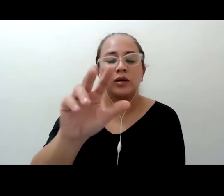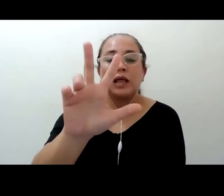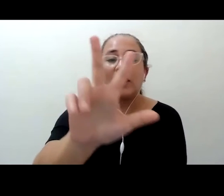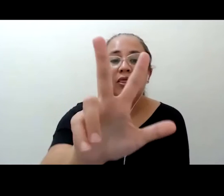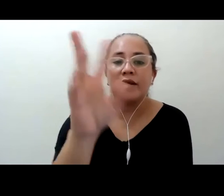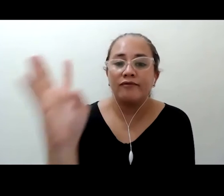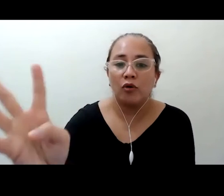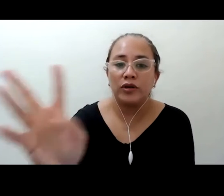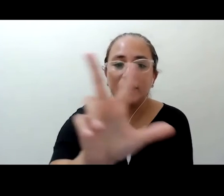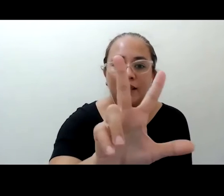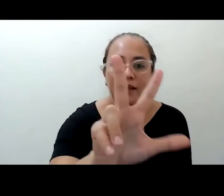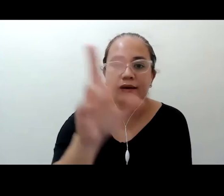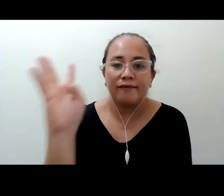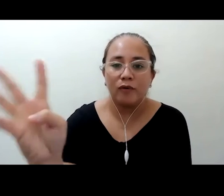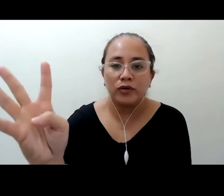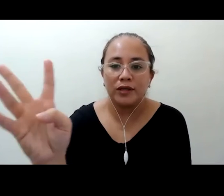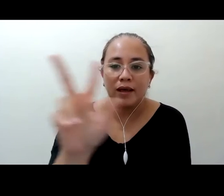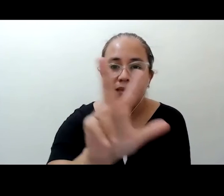3:40.